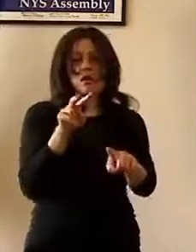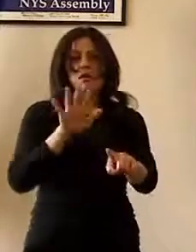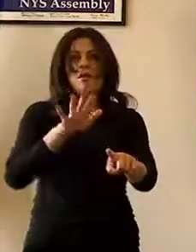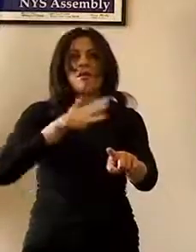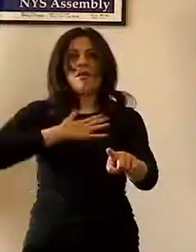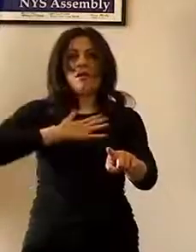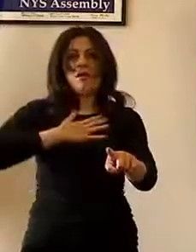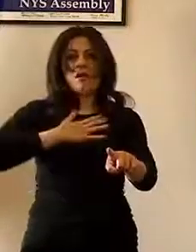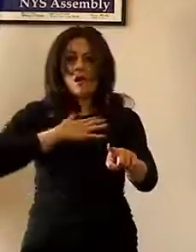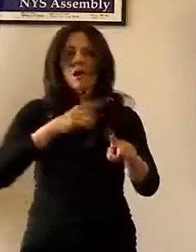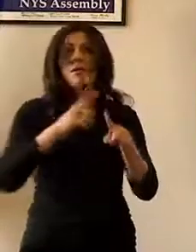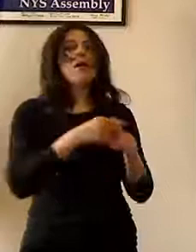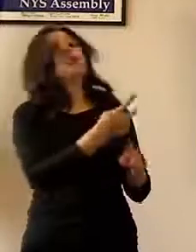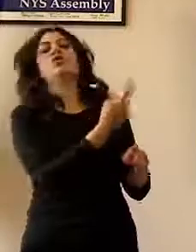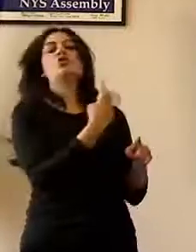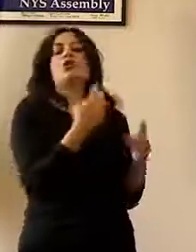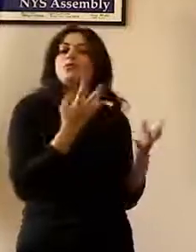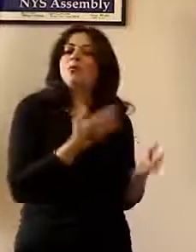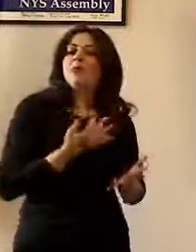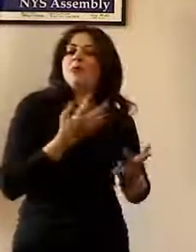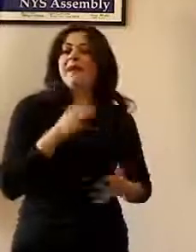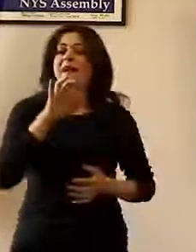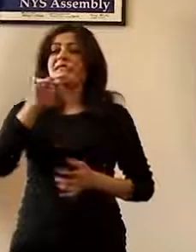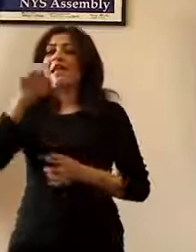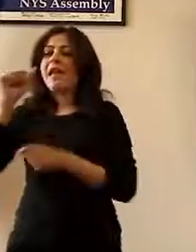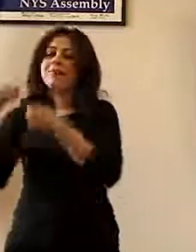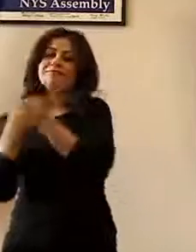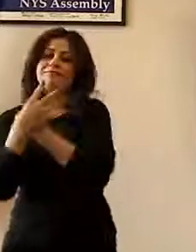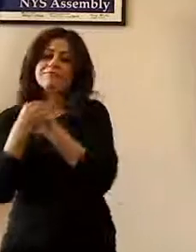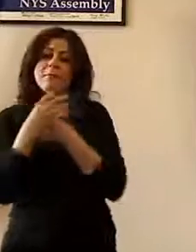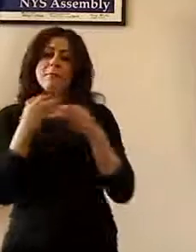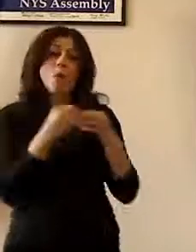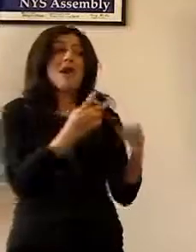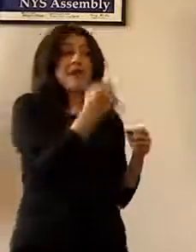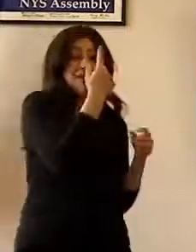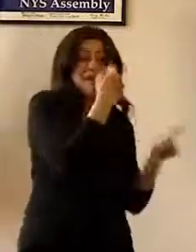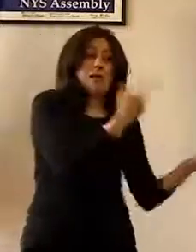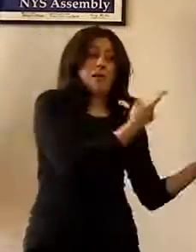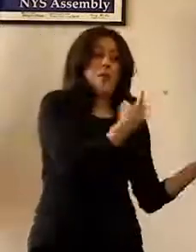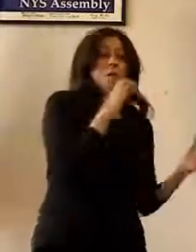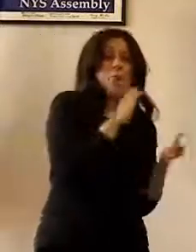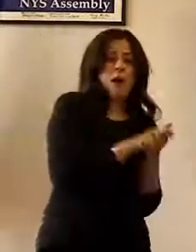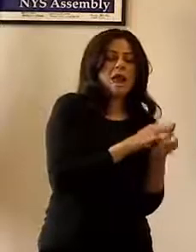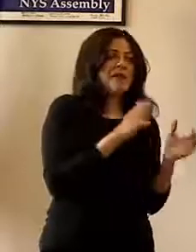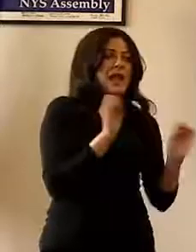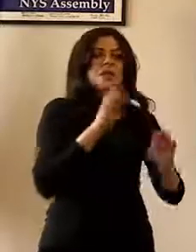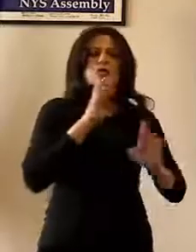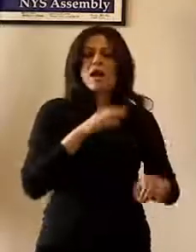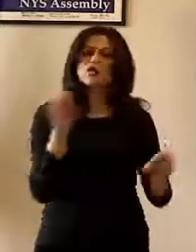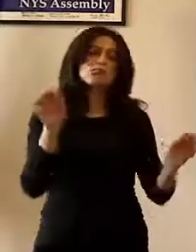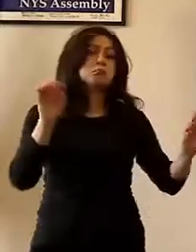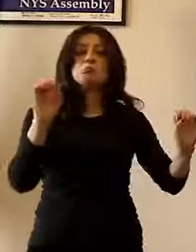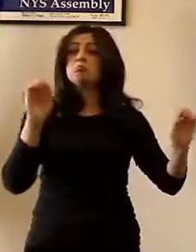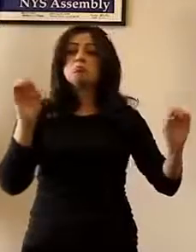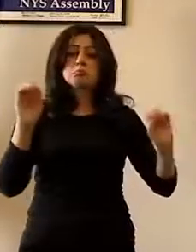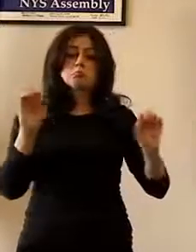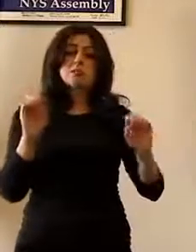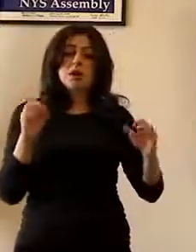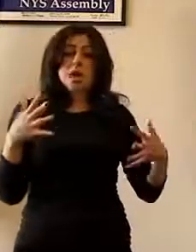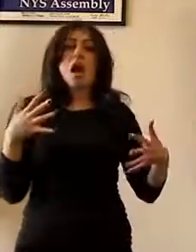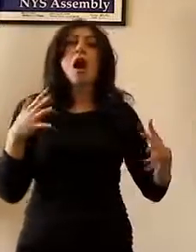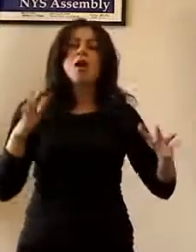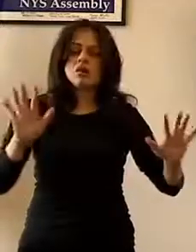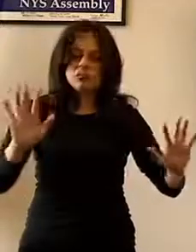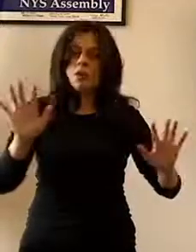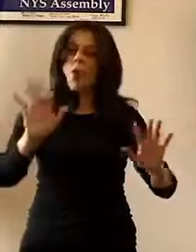else, we're waiting for the FDA to give guidance. We've not experienced any particular reaction, so we don't have a